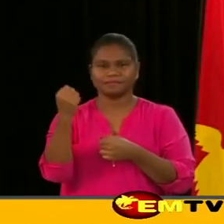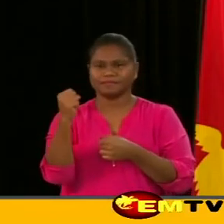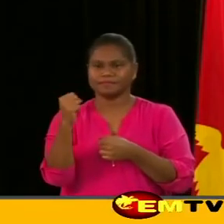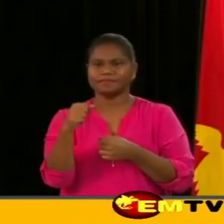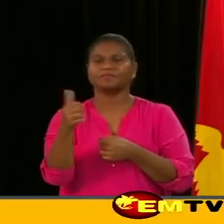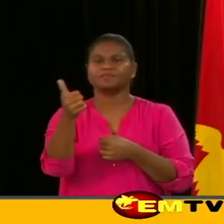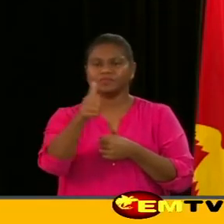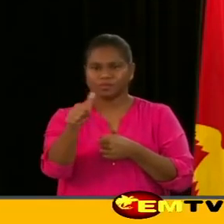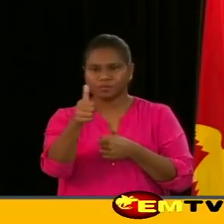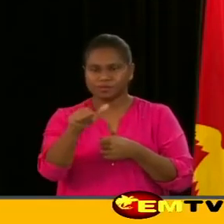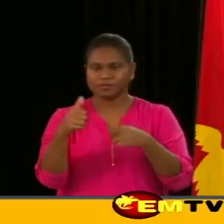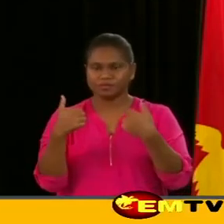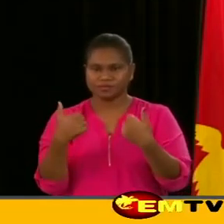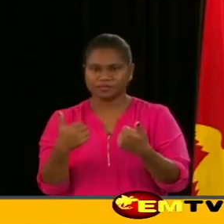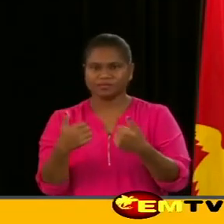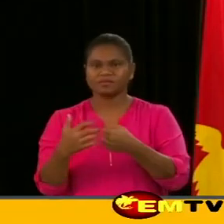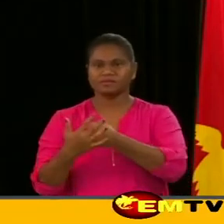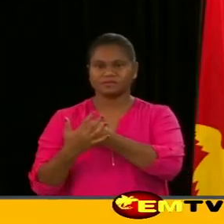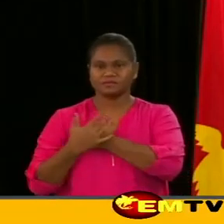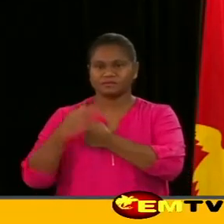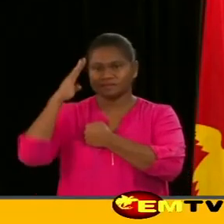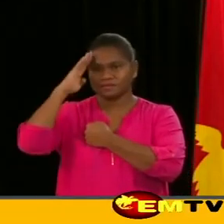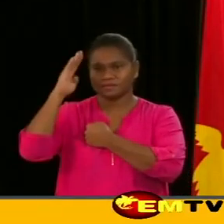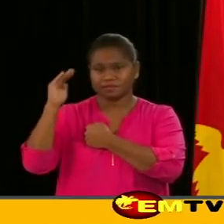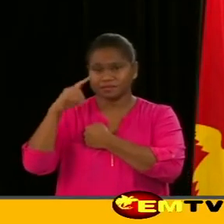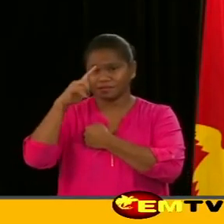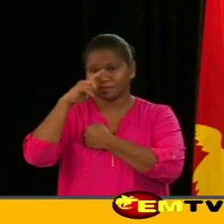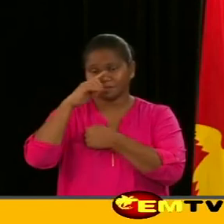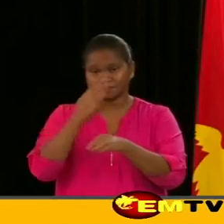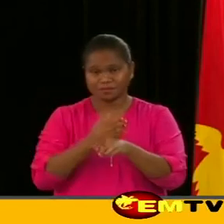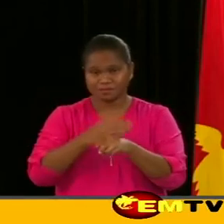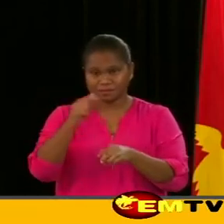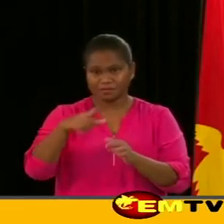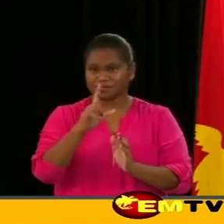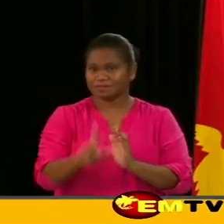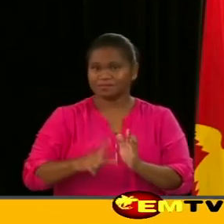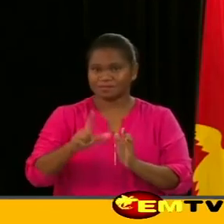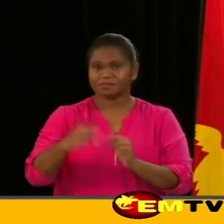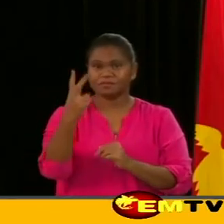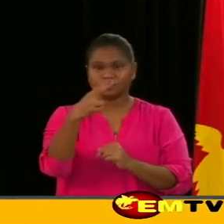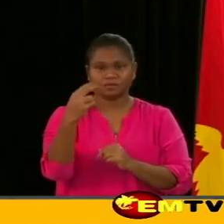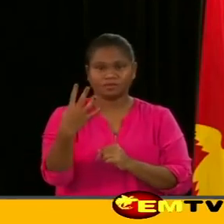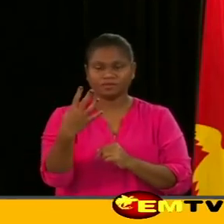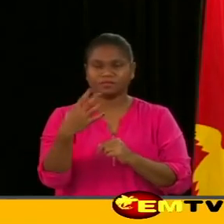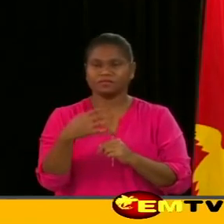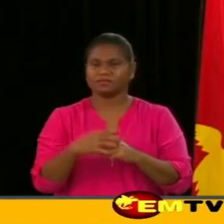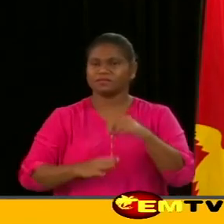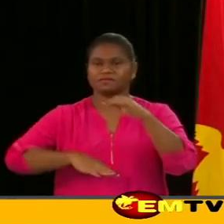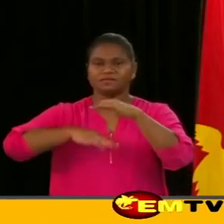of our country. And we have people here working 24 hours manning this call